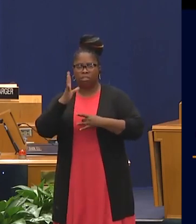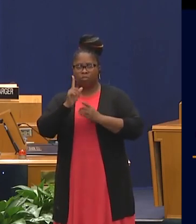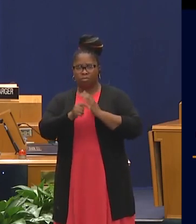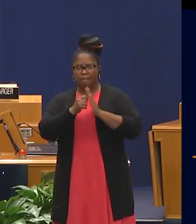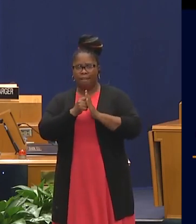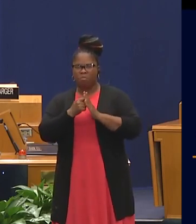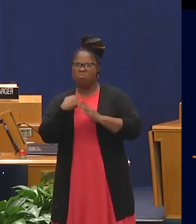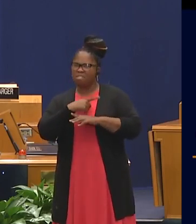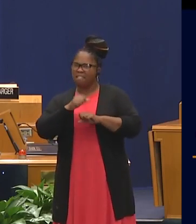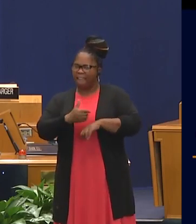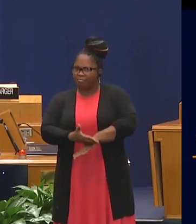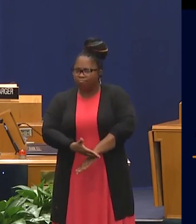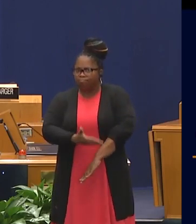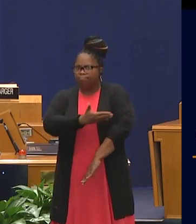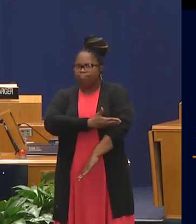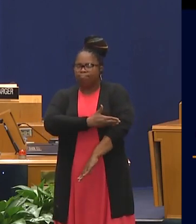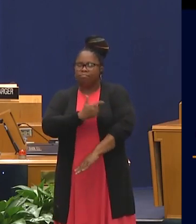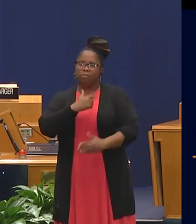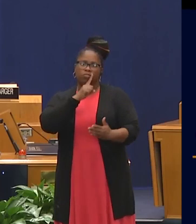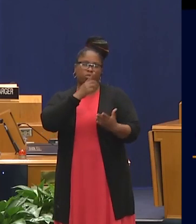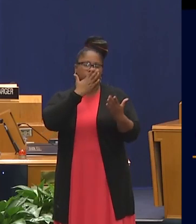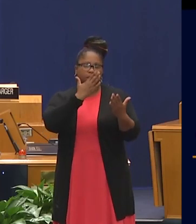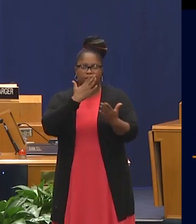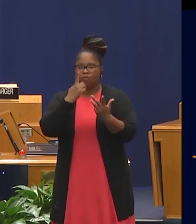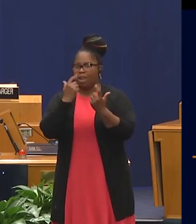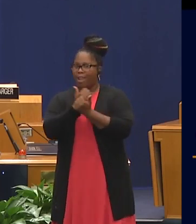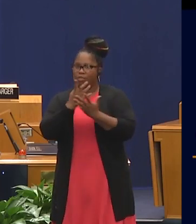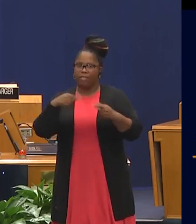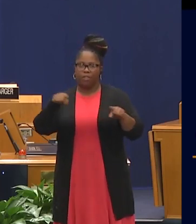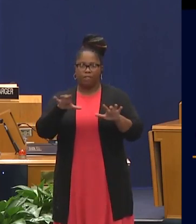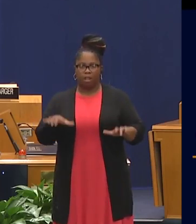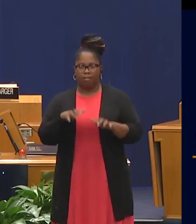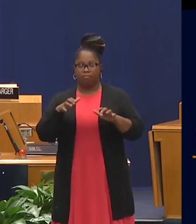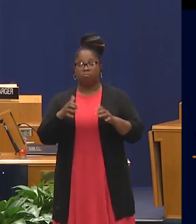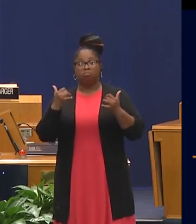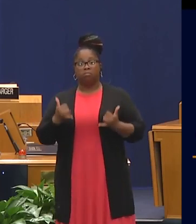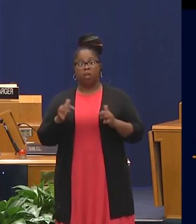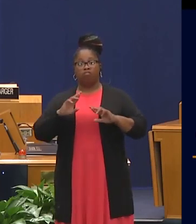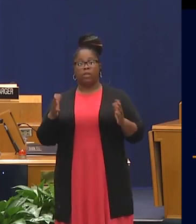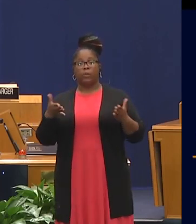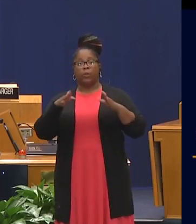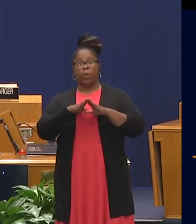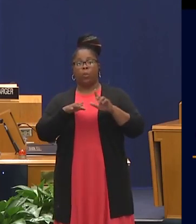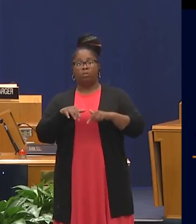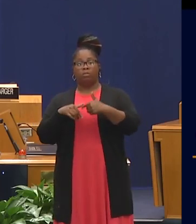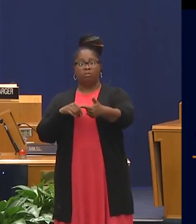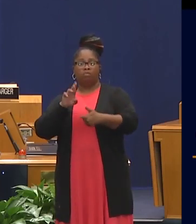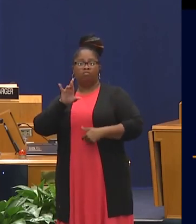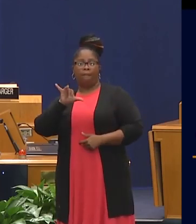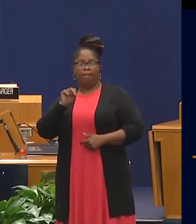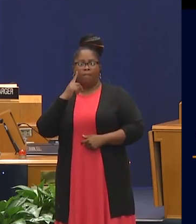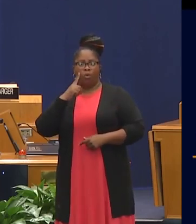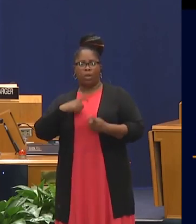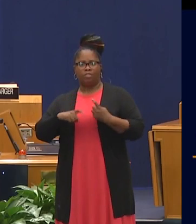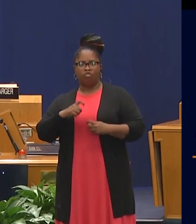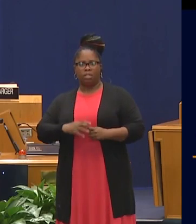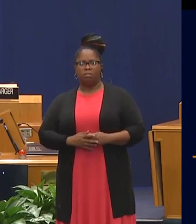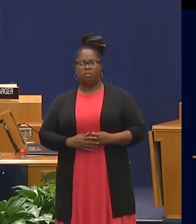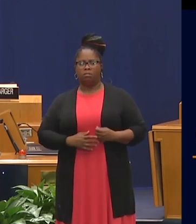tremendous progress, and I'm so thankful for everything people have done. With that, I'll close things out and turn it over to Ryan for questions.